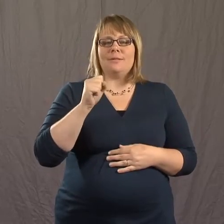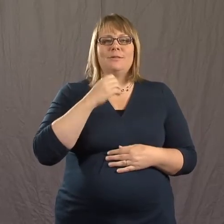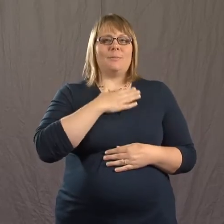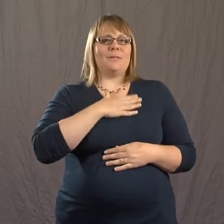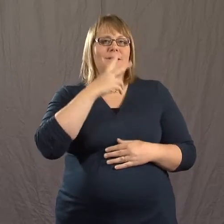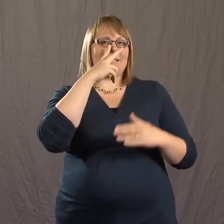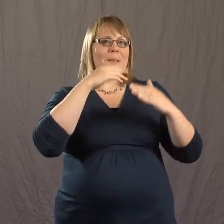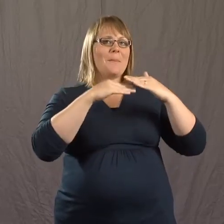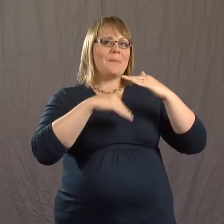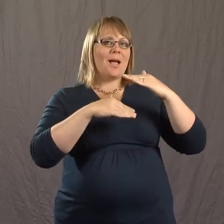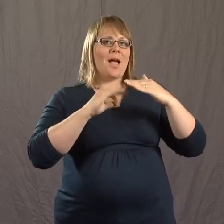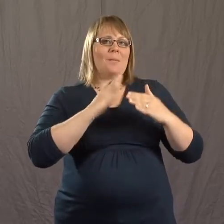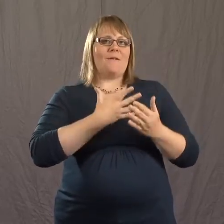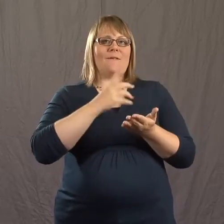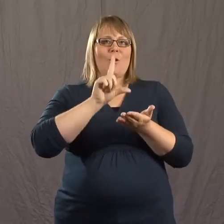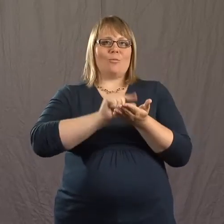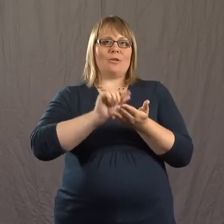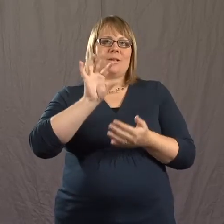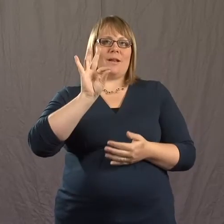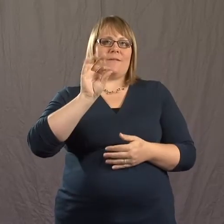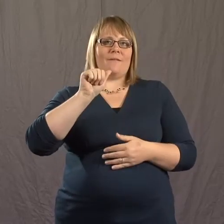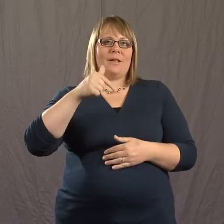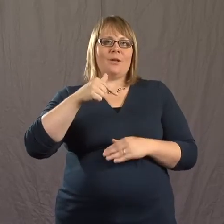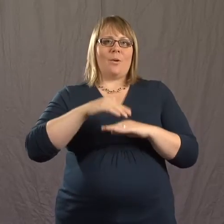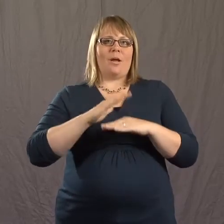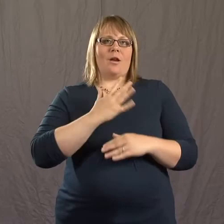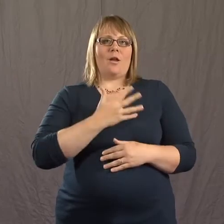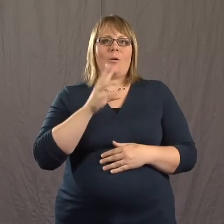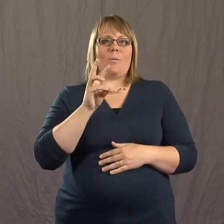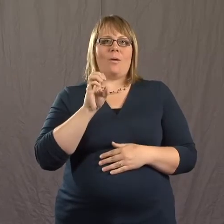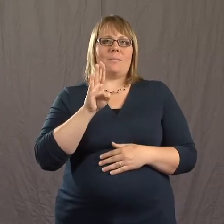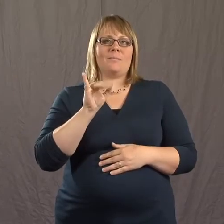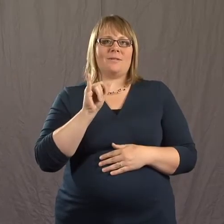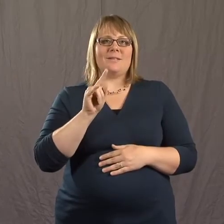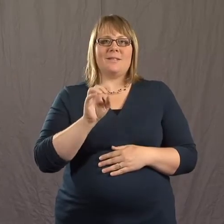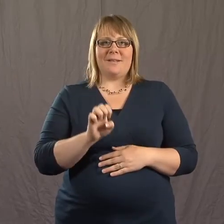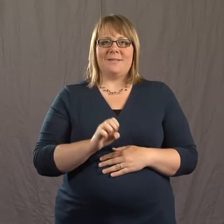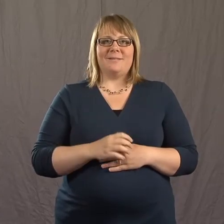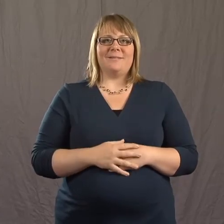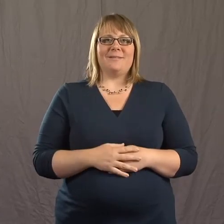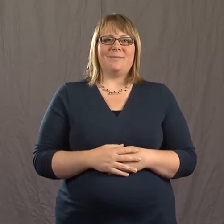resources and links, please see the bottom of our printed frequently asked questions on our website.